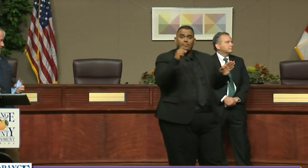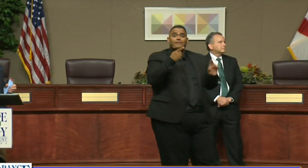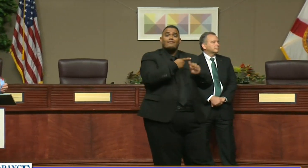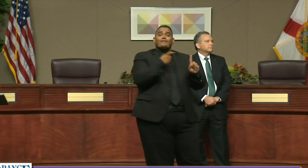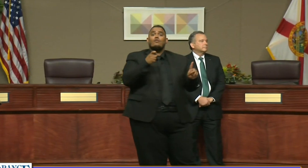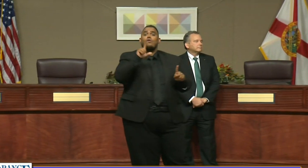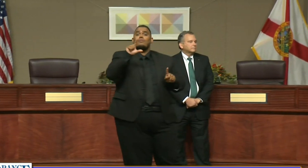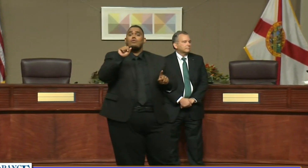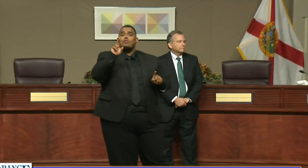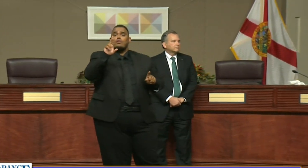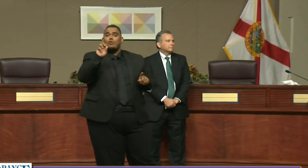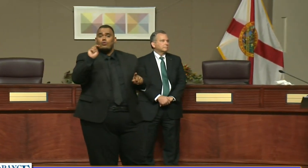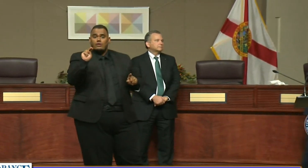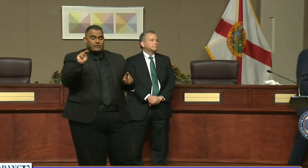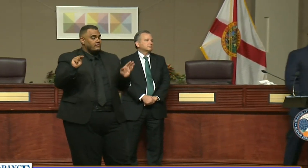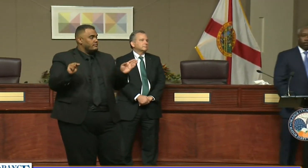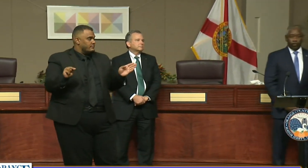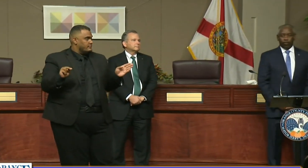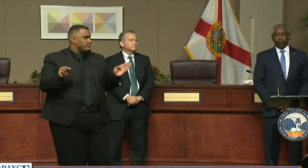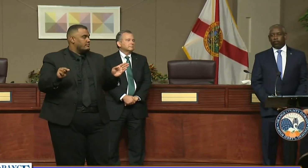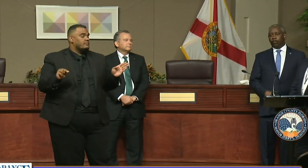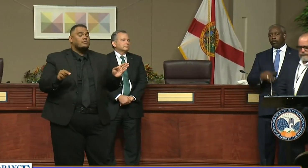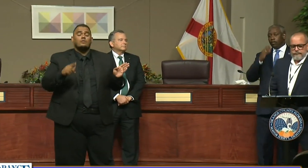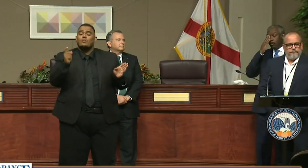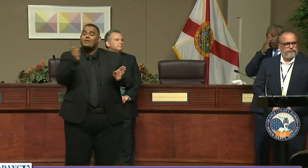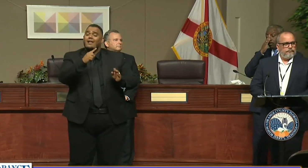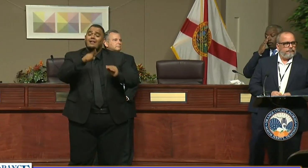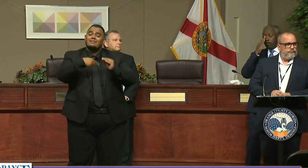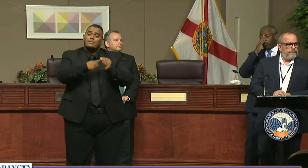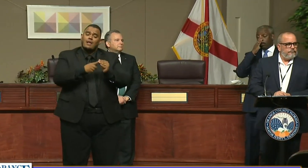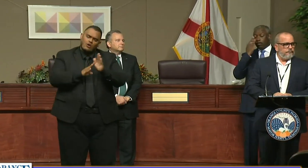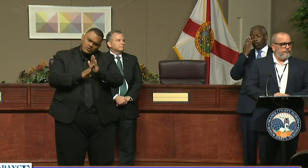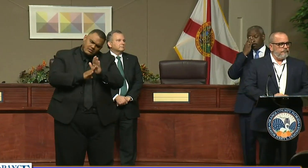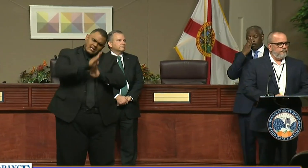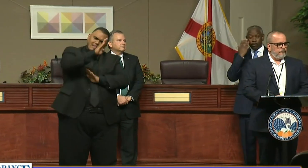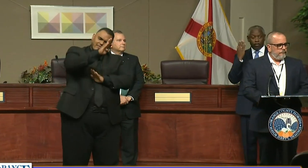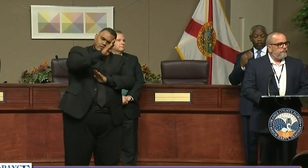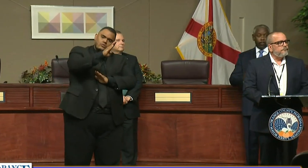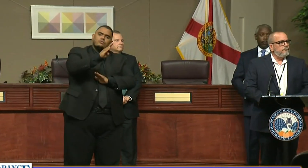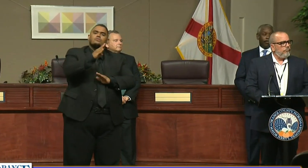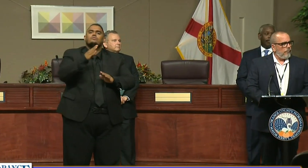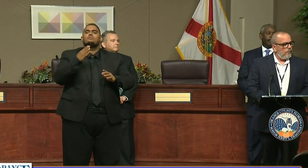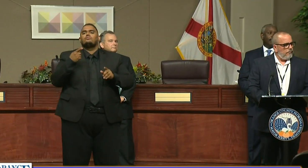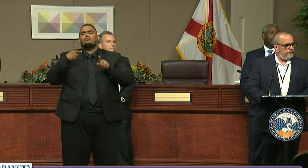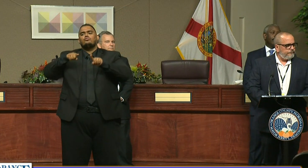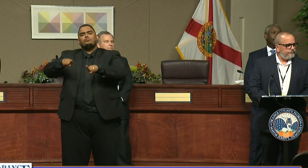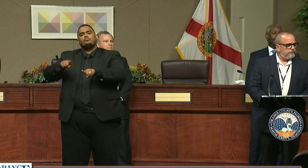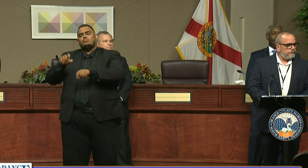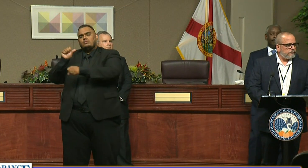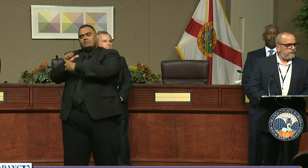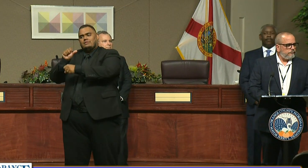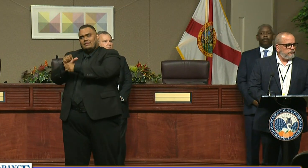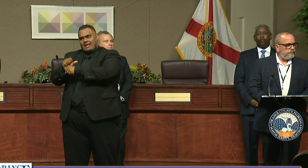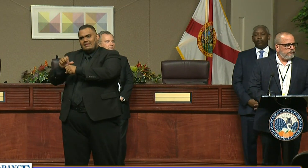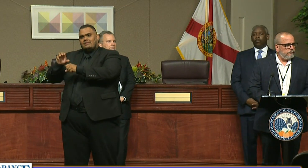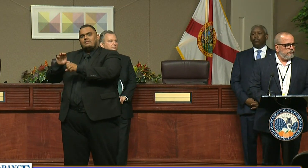about a spike during the task force meeting, you said you were not seeing one yet. In your expert opinion, do you feel we're on the verge of a